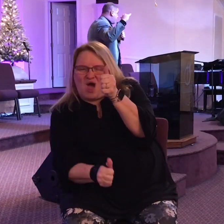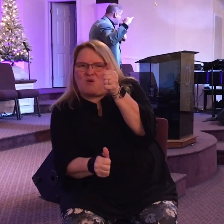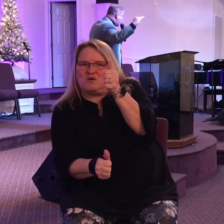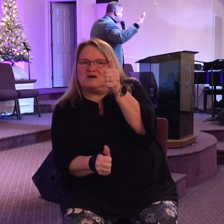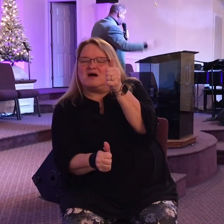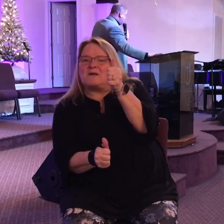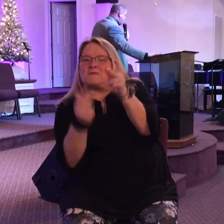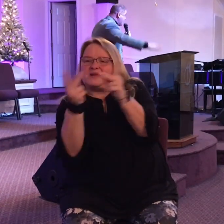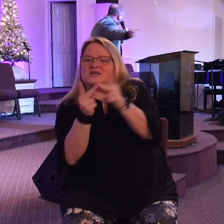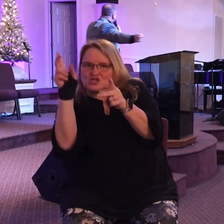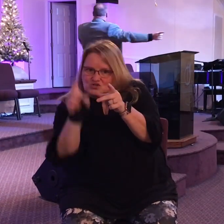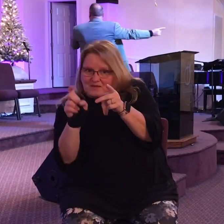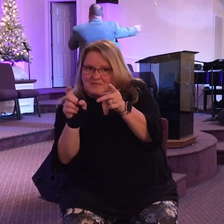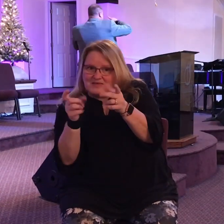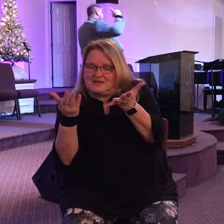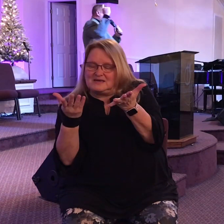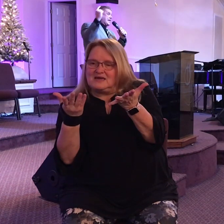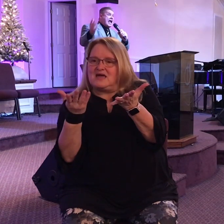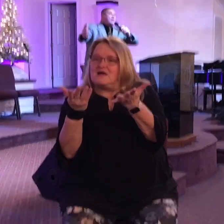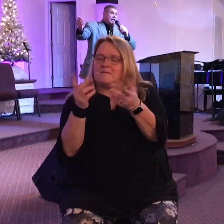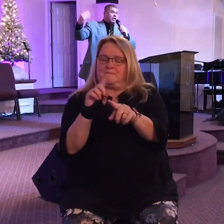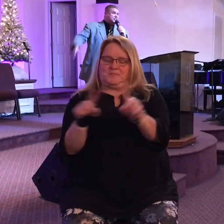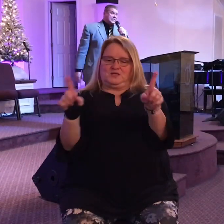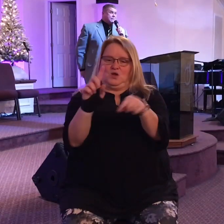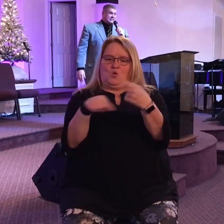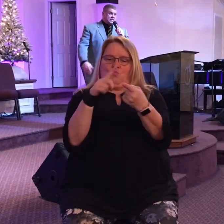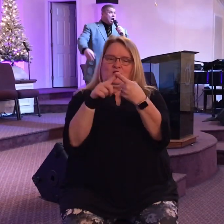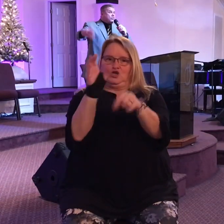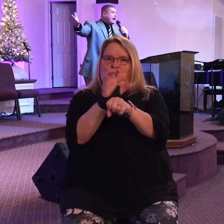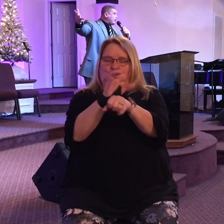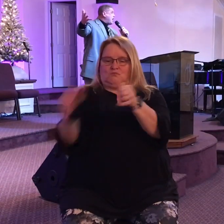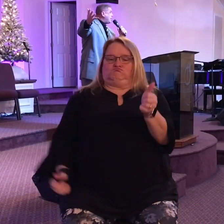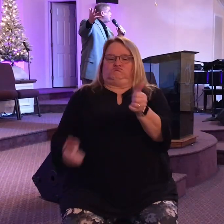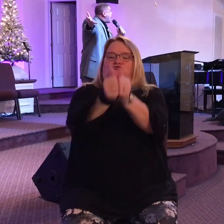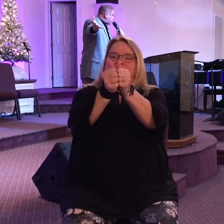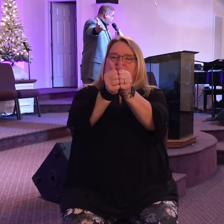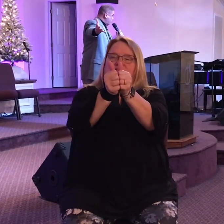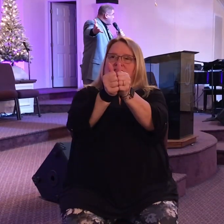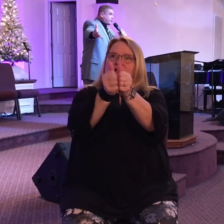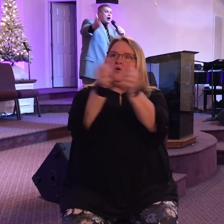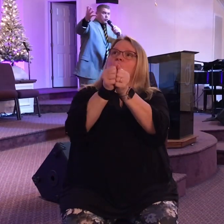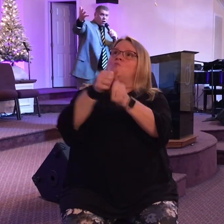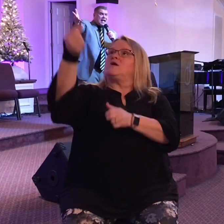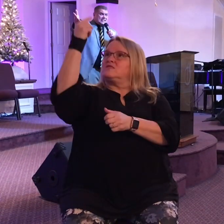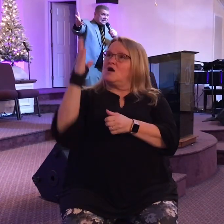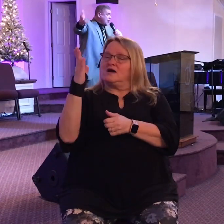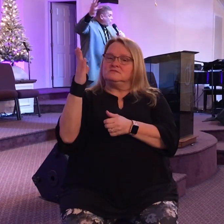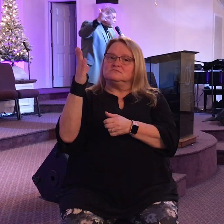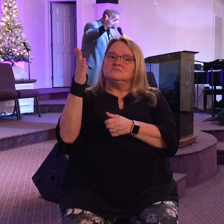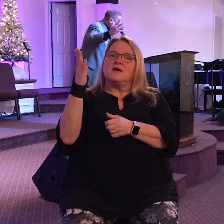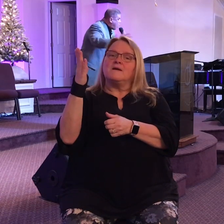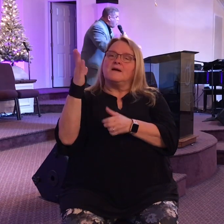where God would like them to be, everybody in the area looks at them and says, they're irrational. They're